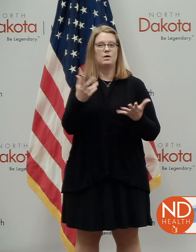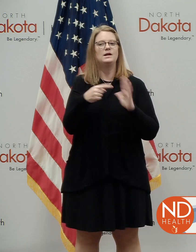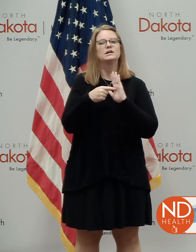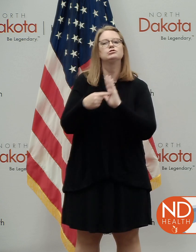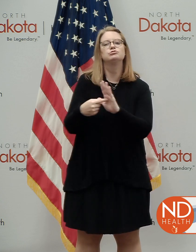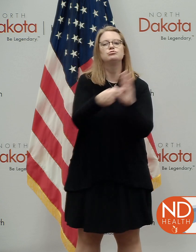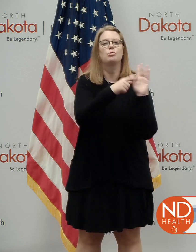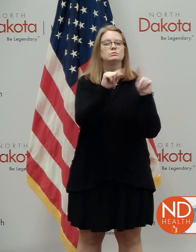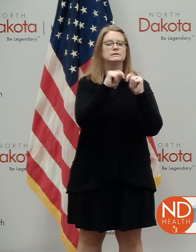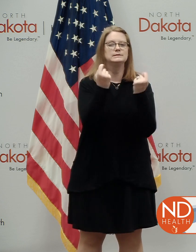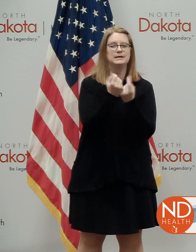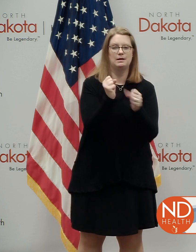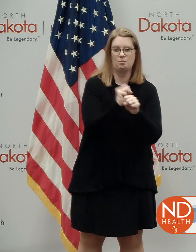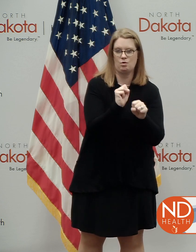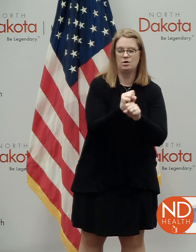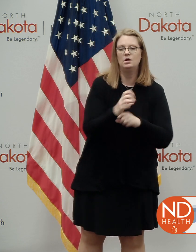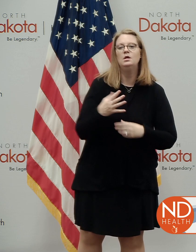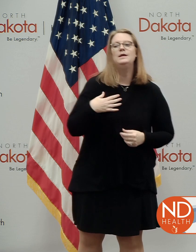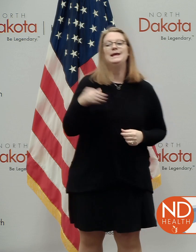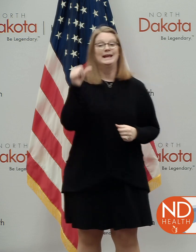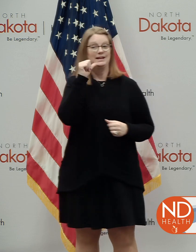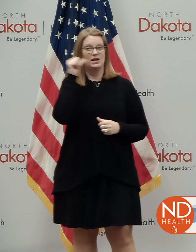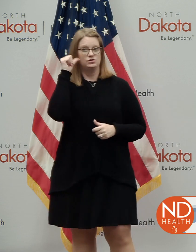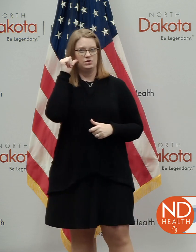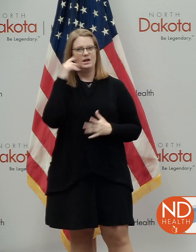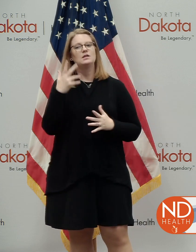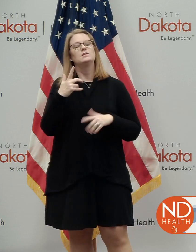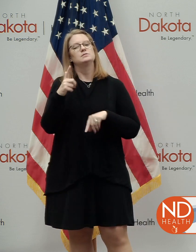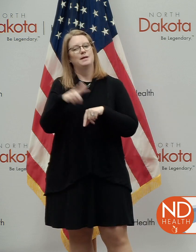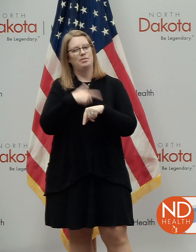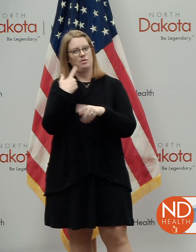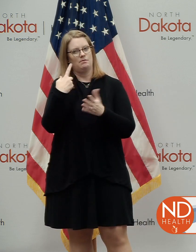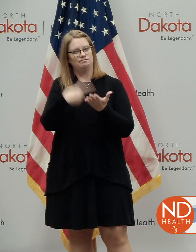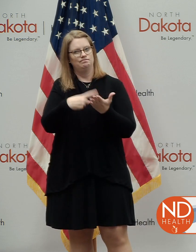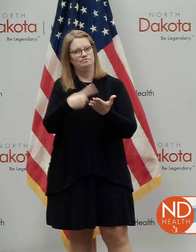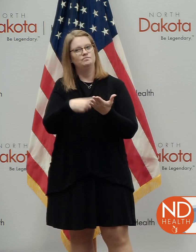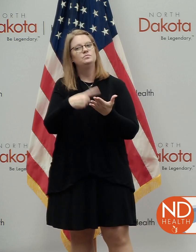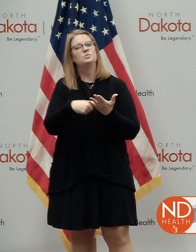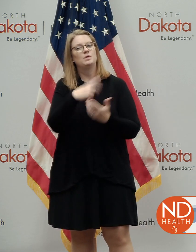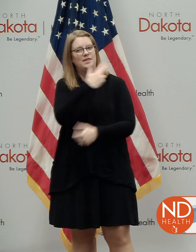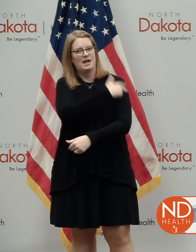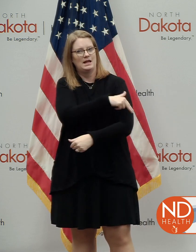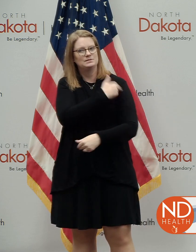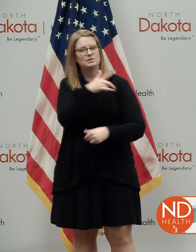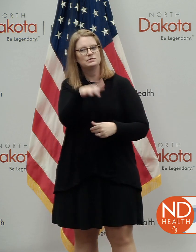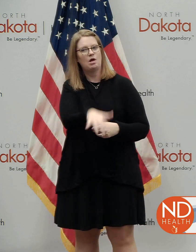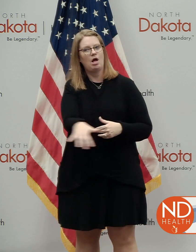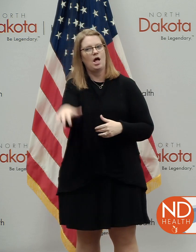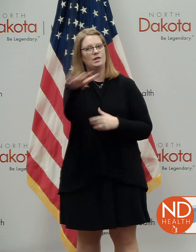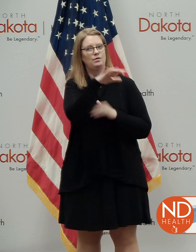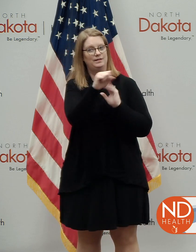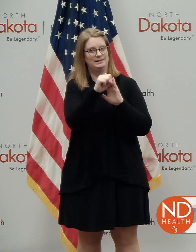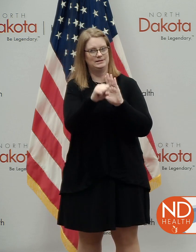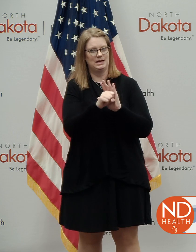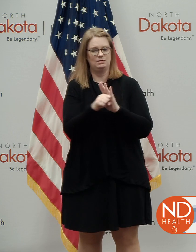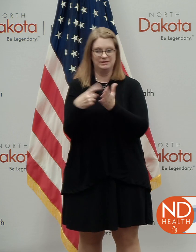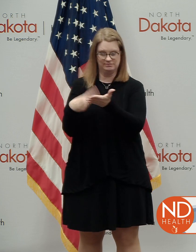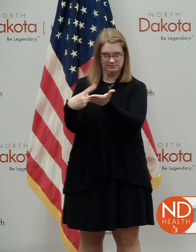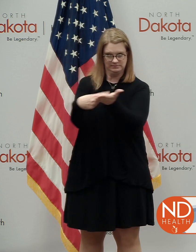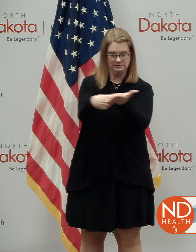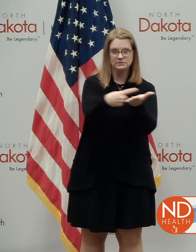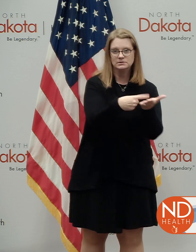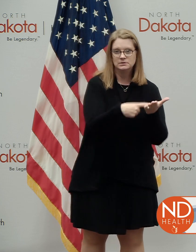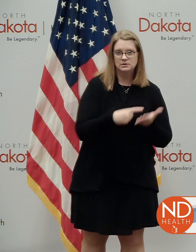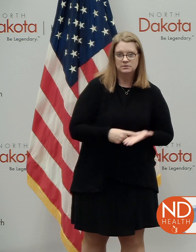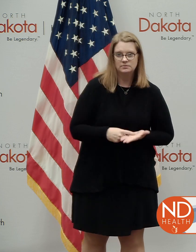We had a long conversation yesterday with hospitals across the state, and I can assure you